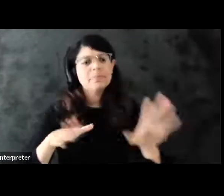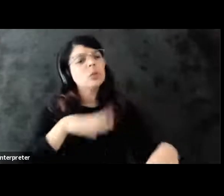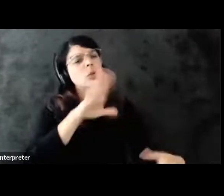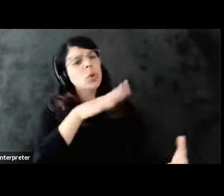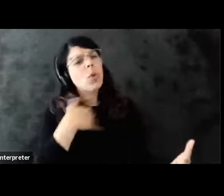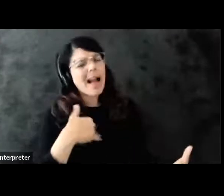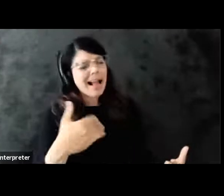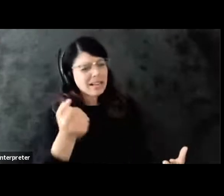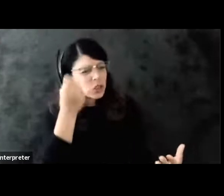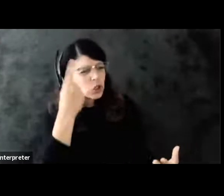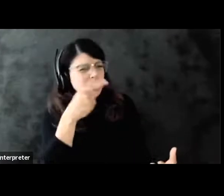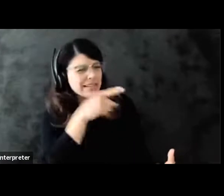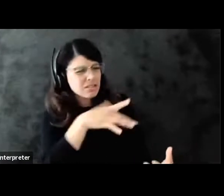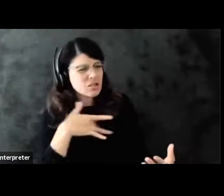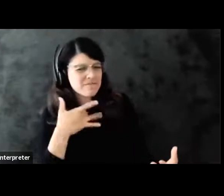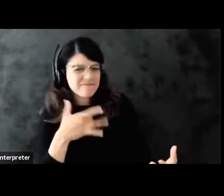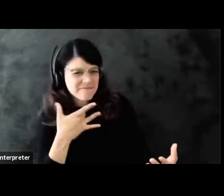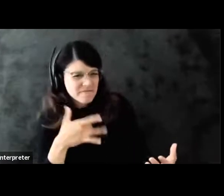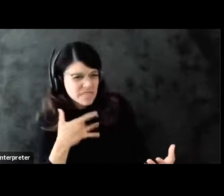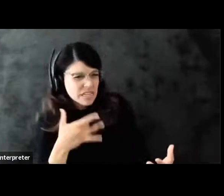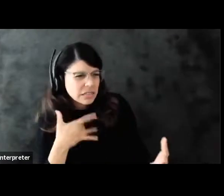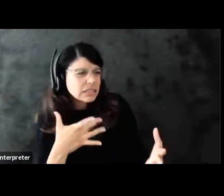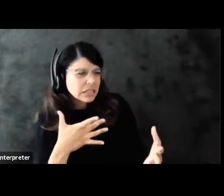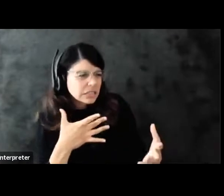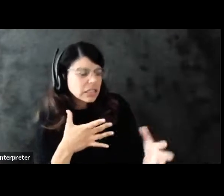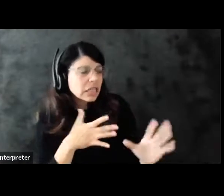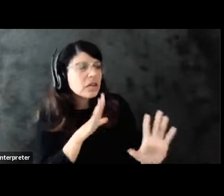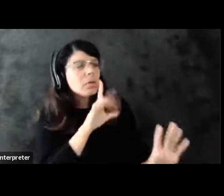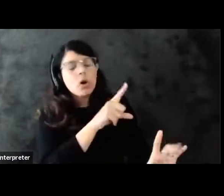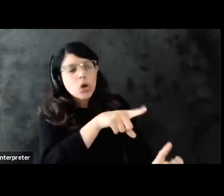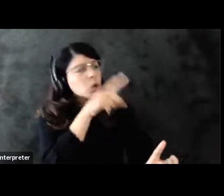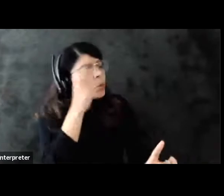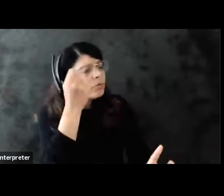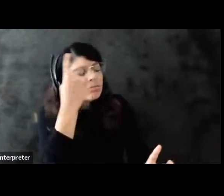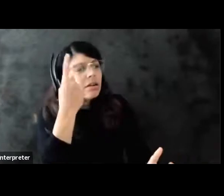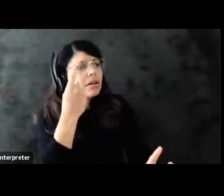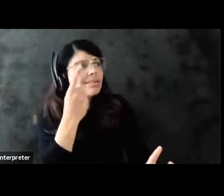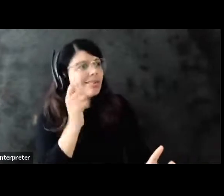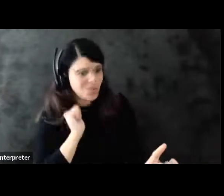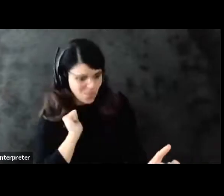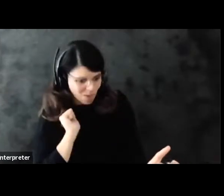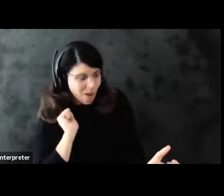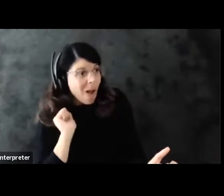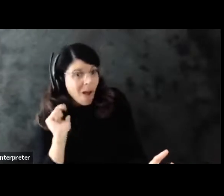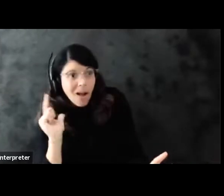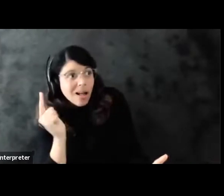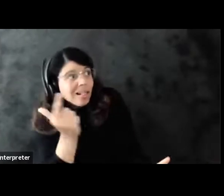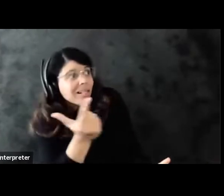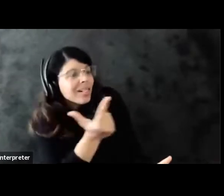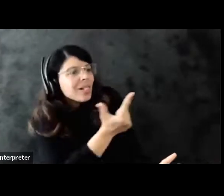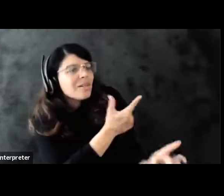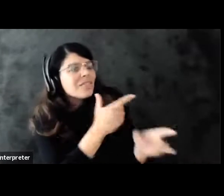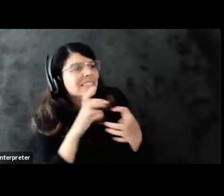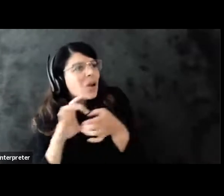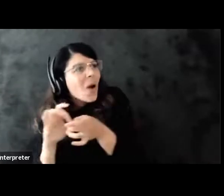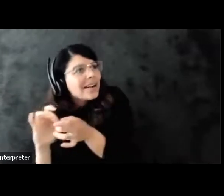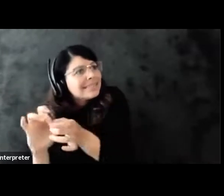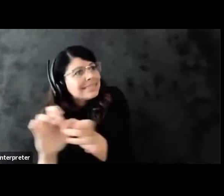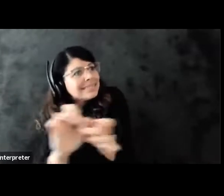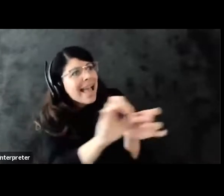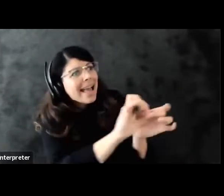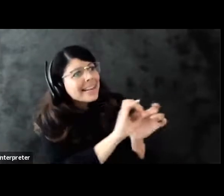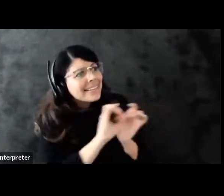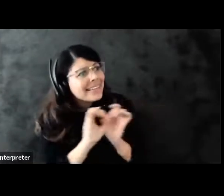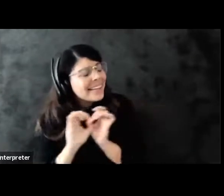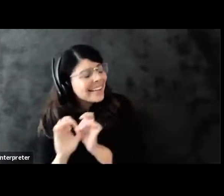connected. Tenemos conexiones históricas y tenemos conexiones hoy. And it's all